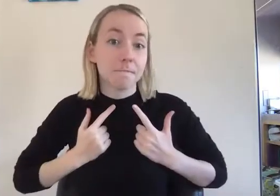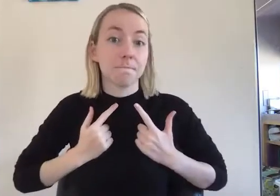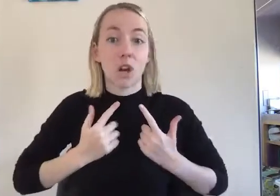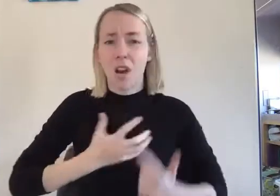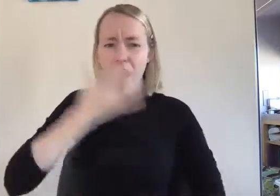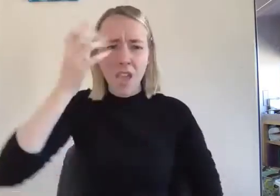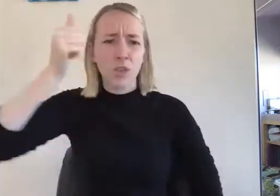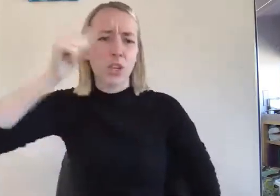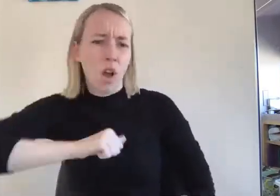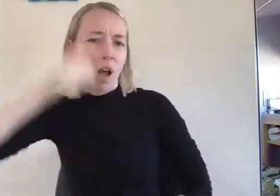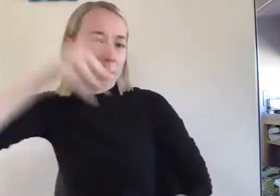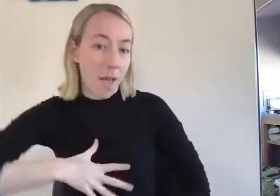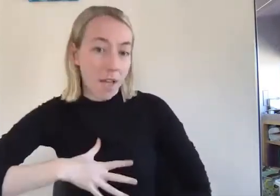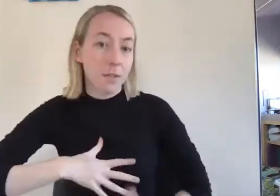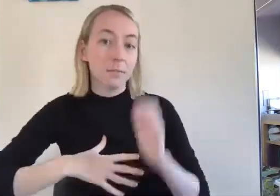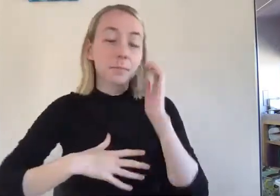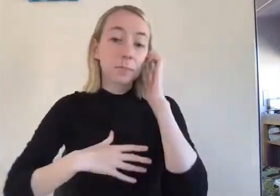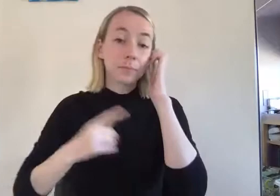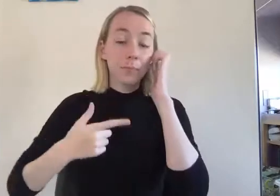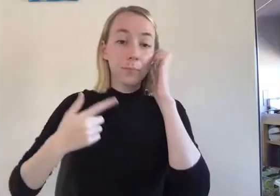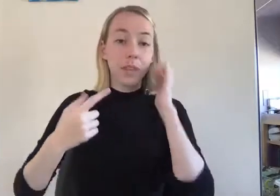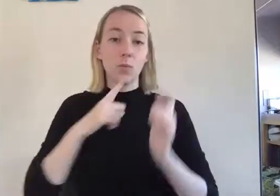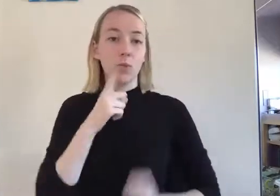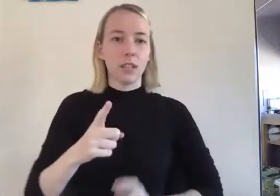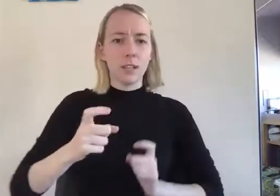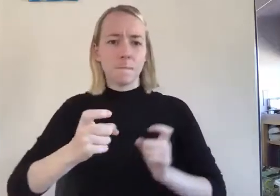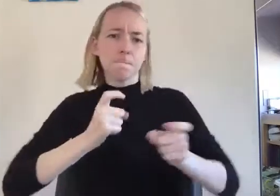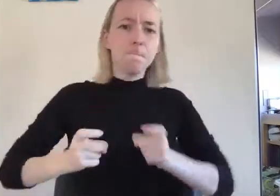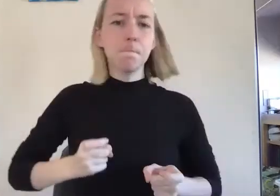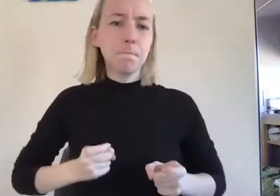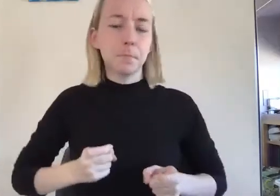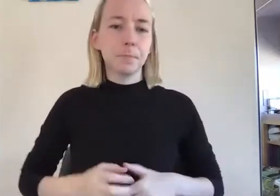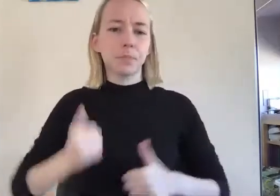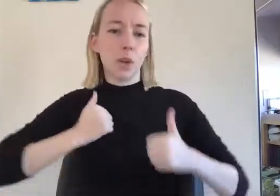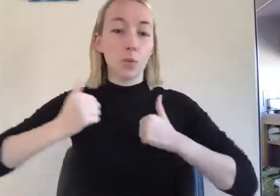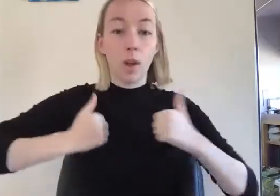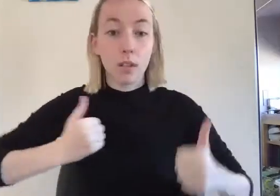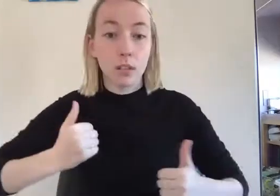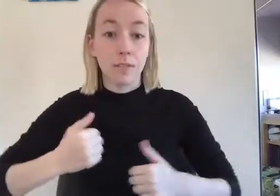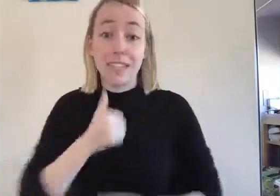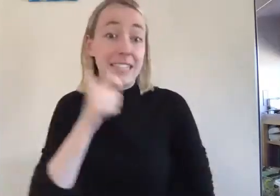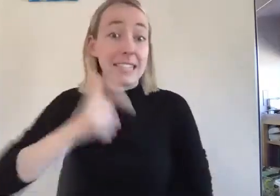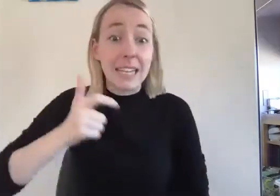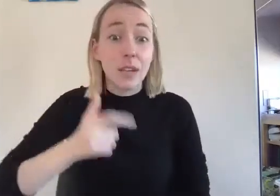that were just often dominant, or they didn't even have to be,